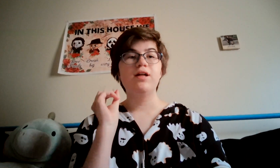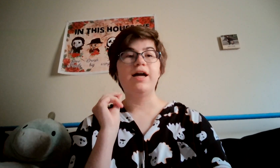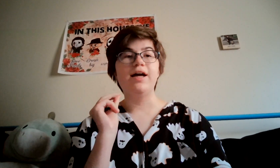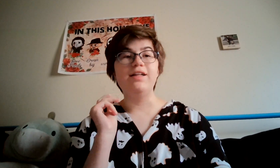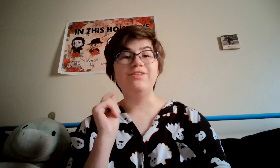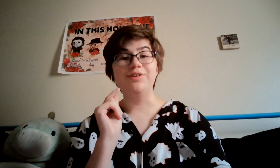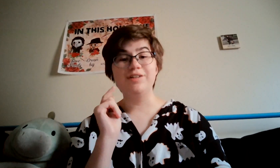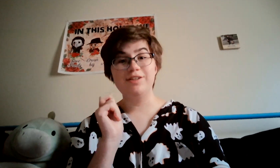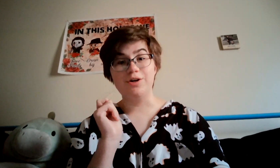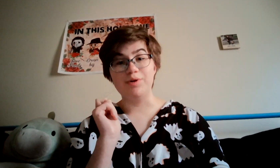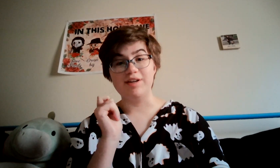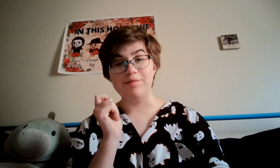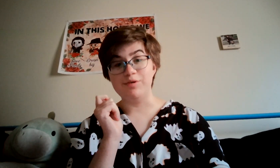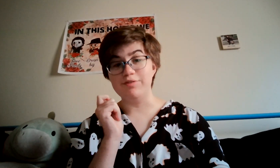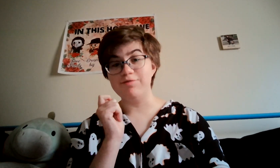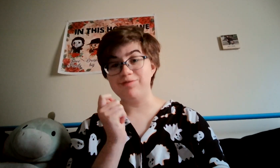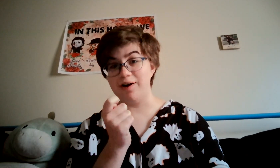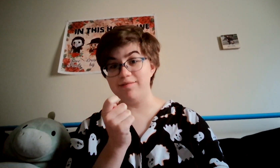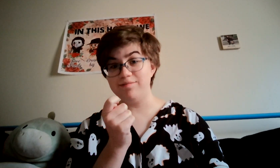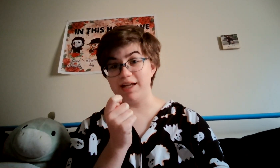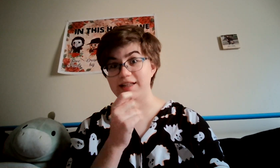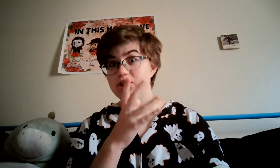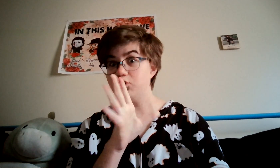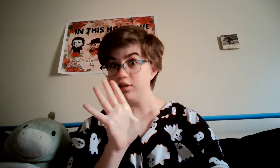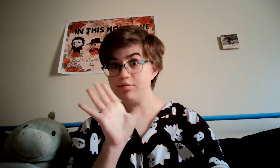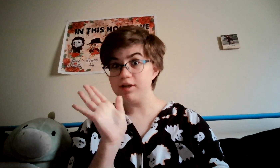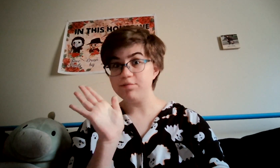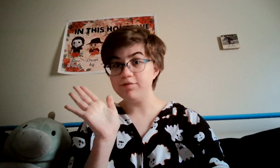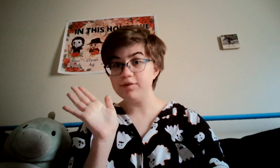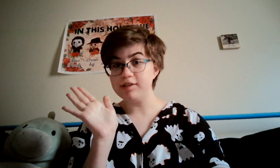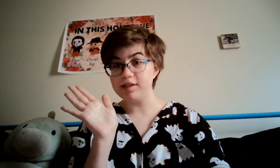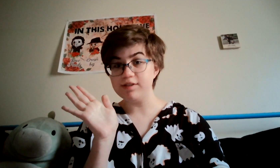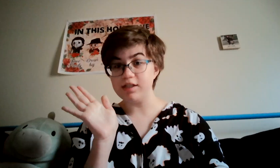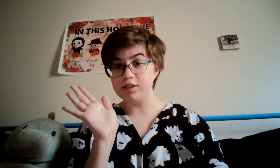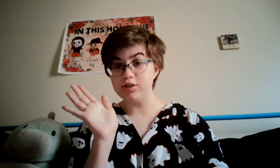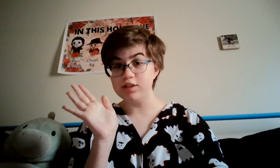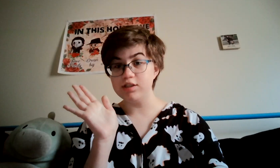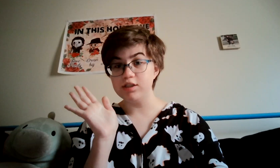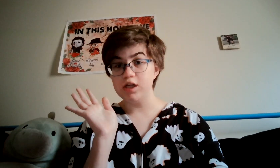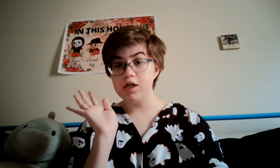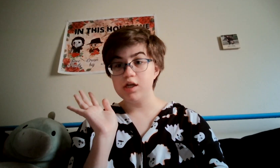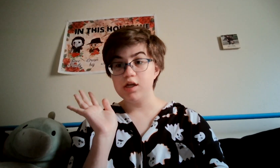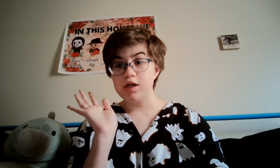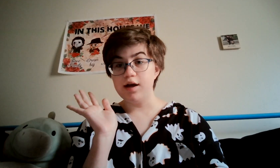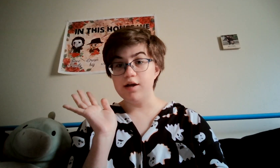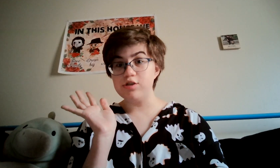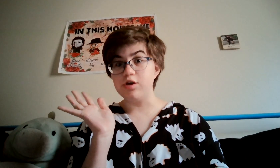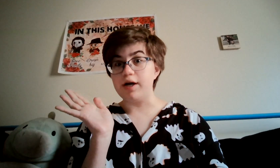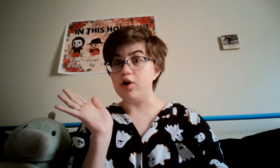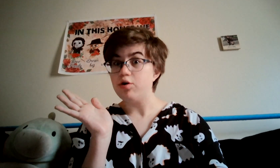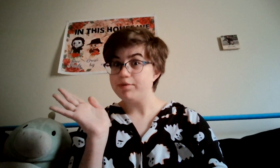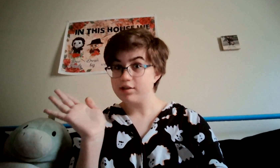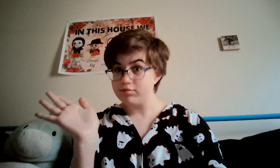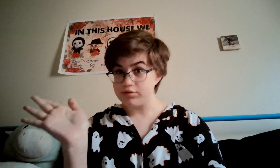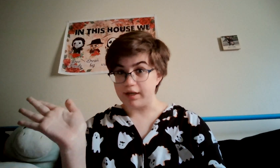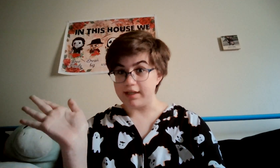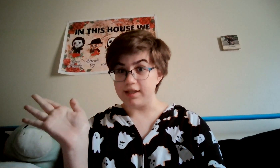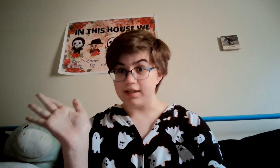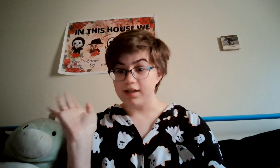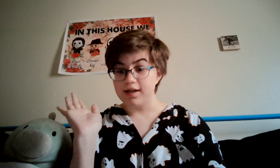I don't actually know what time it was from. I looked up recipe from the 1700s, so I hope this was right.